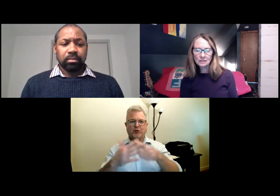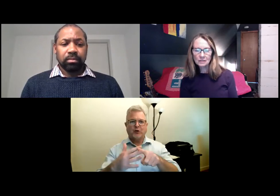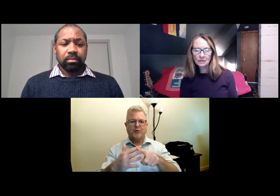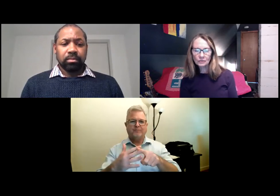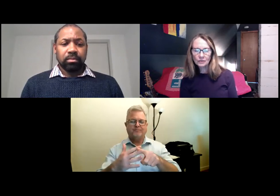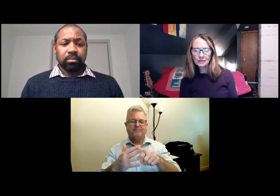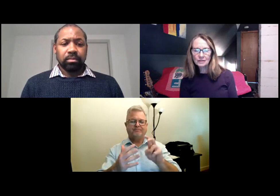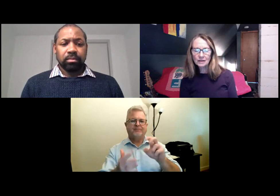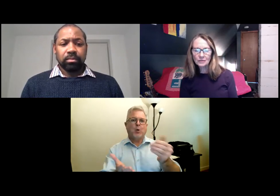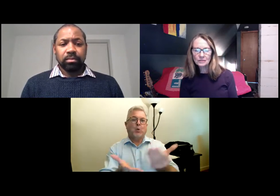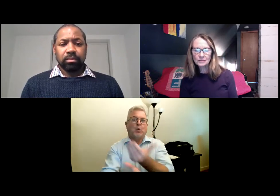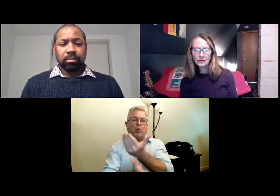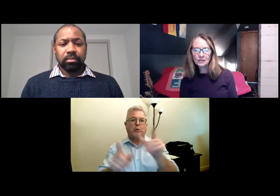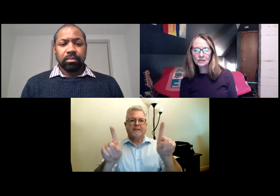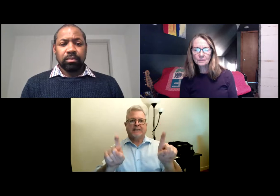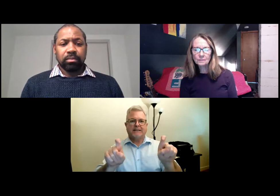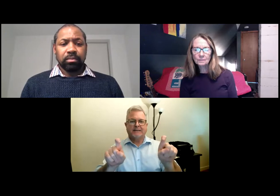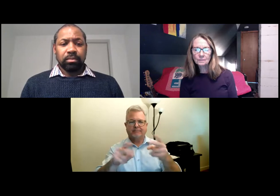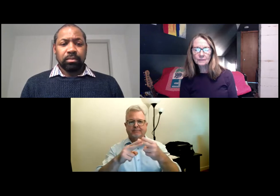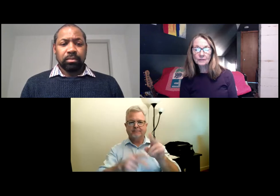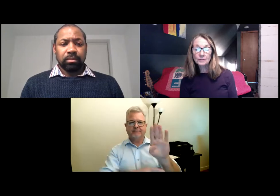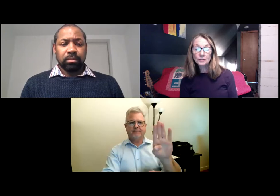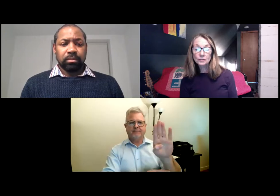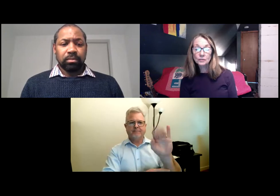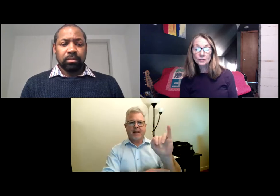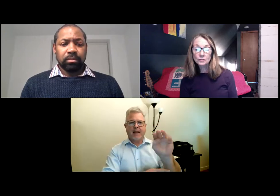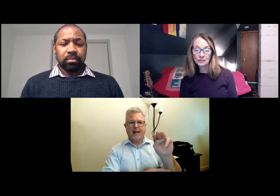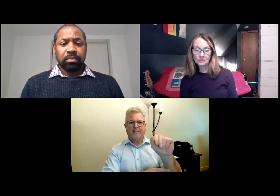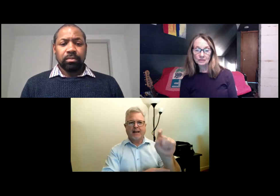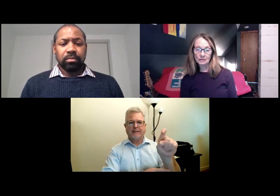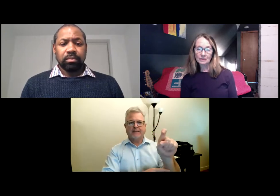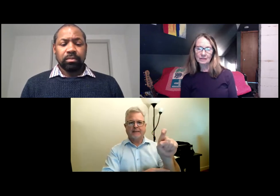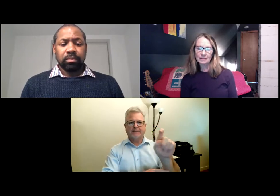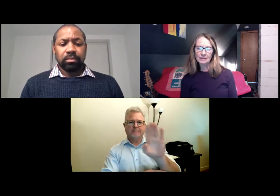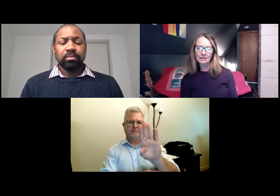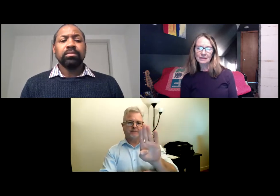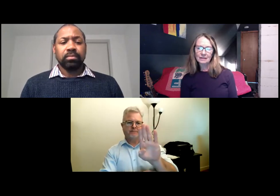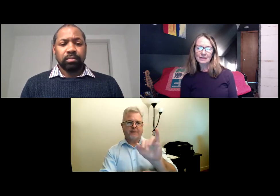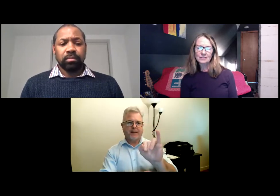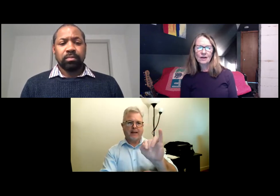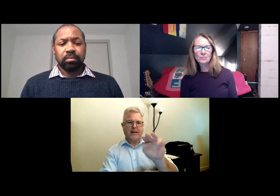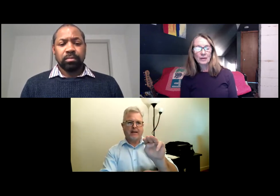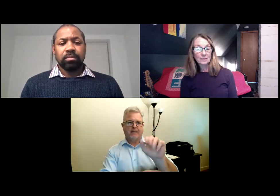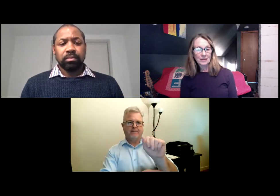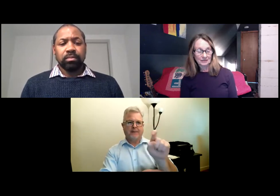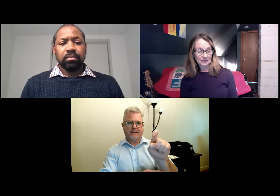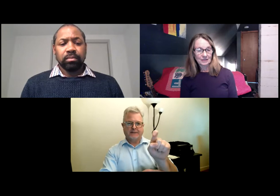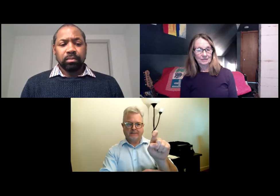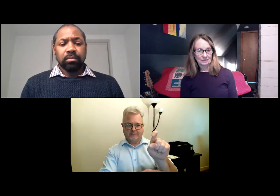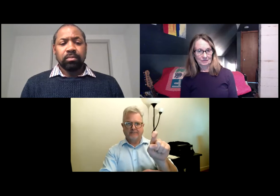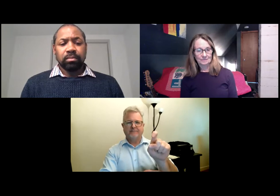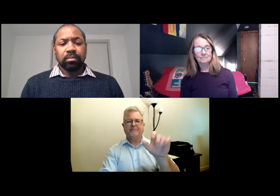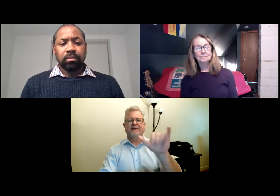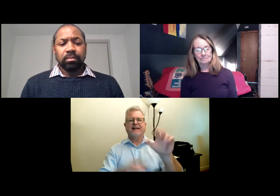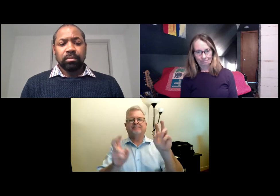seen Rhode Island now is starting new testing. It's called the BIMAX